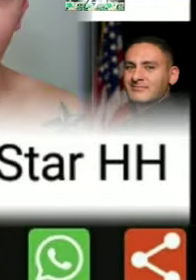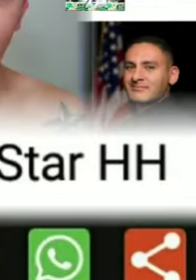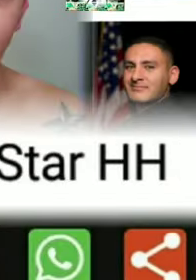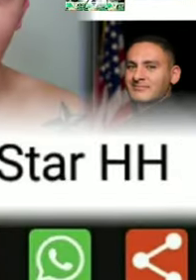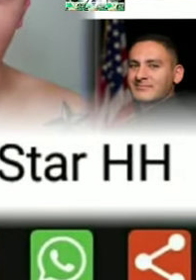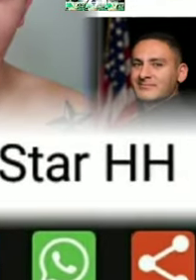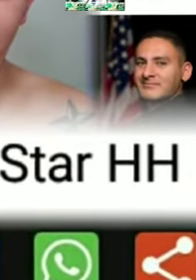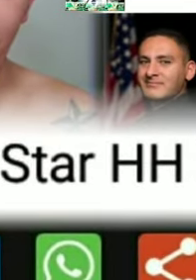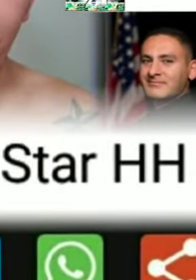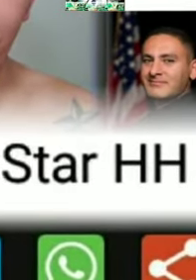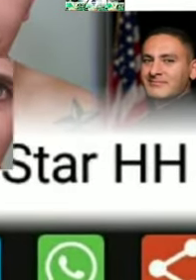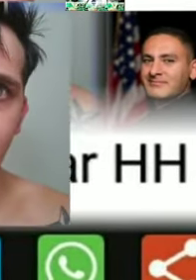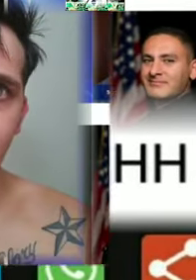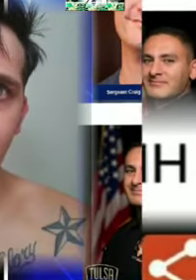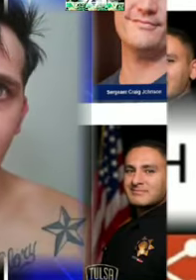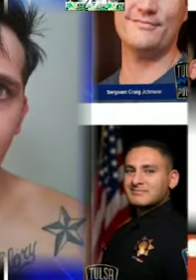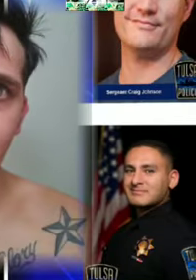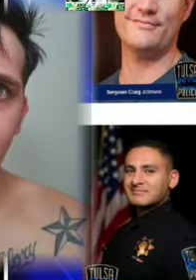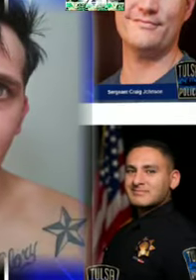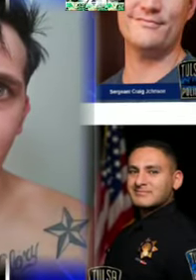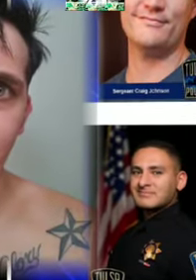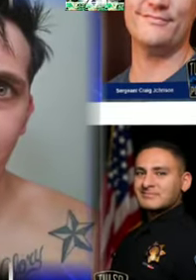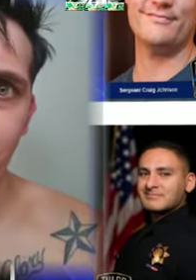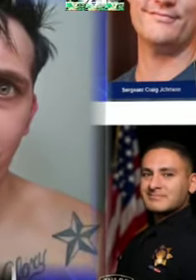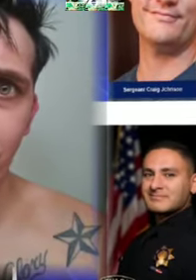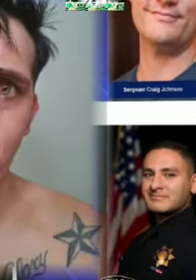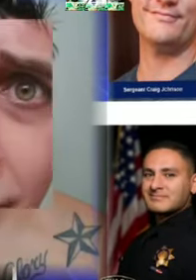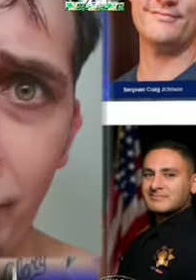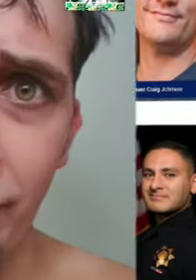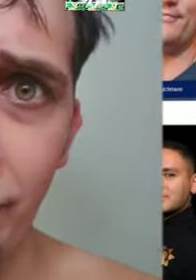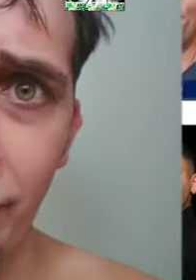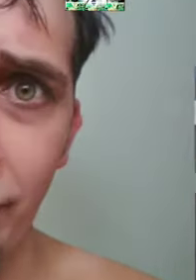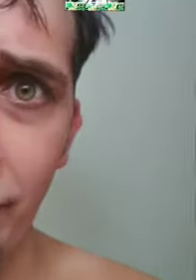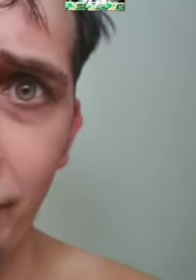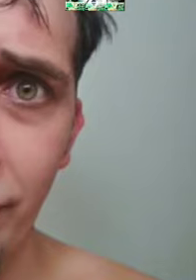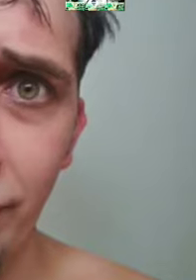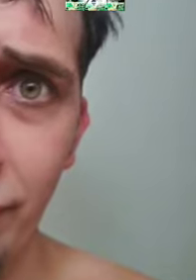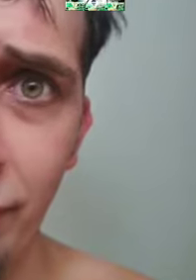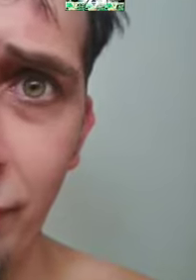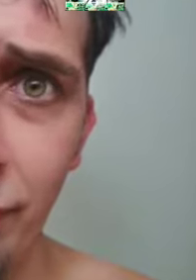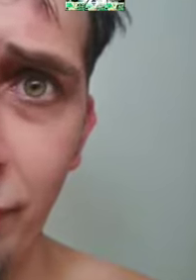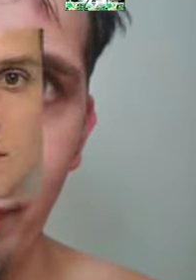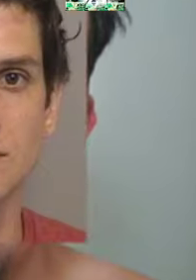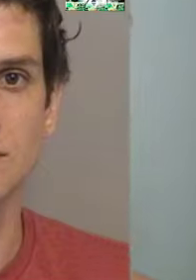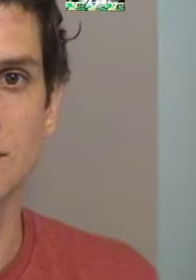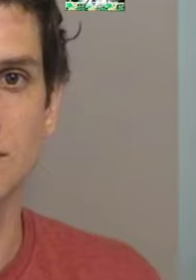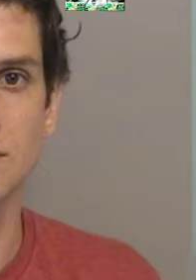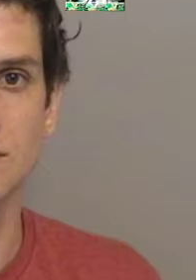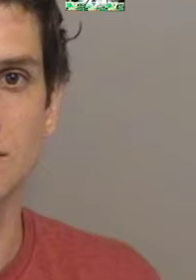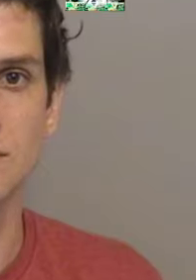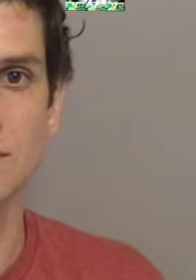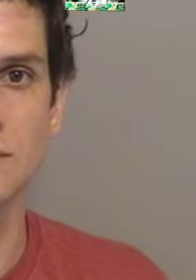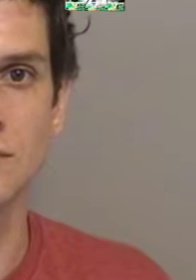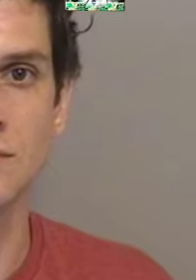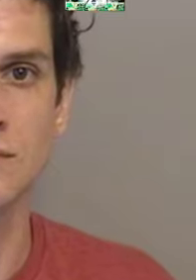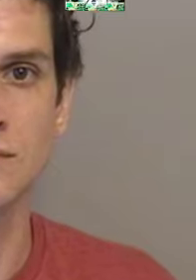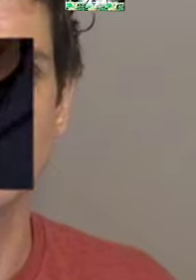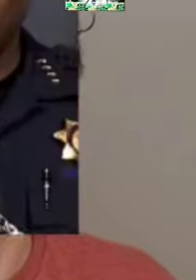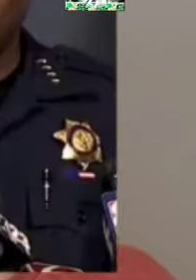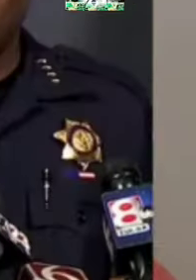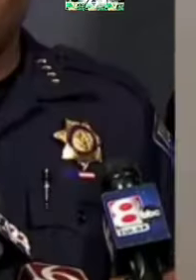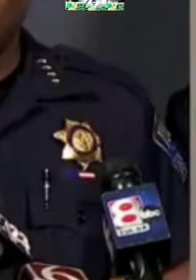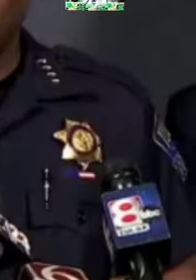Planet of the Fakes, and Pigstar HH News. Tulsa police sergeant has died after being shot, second officer remains